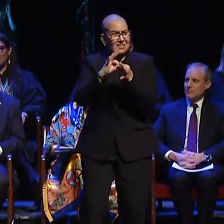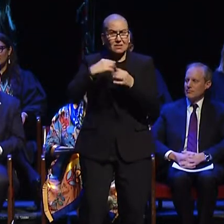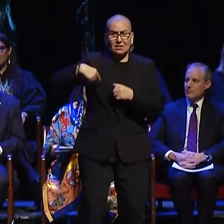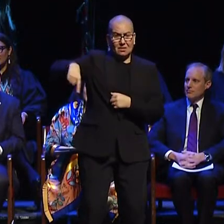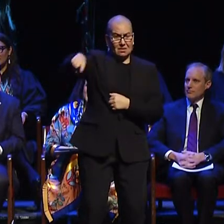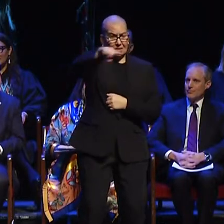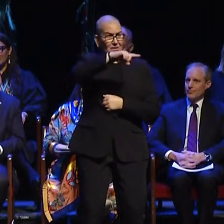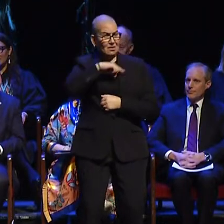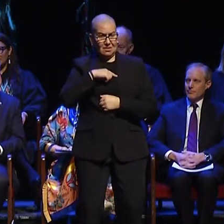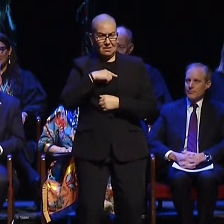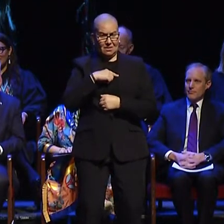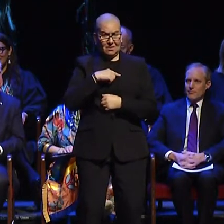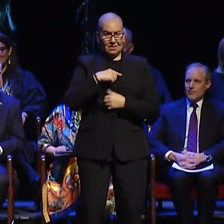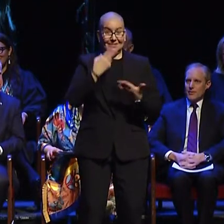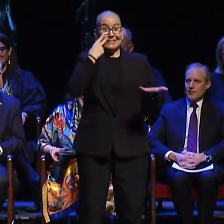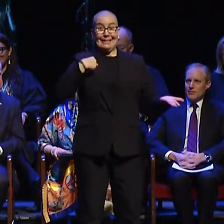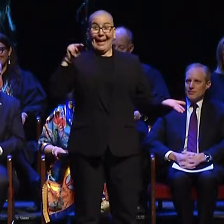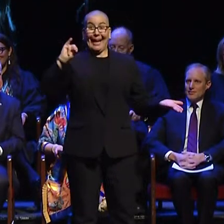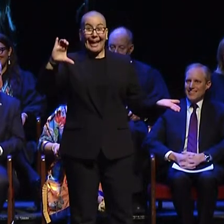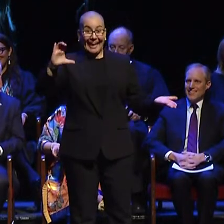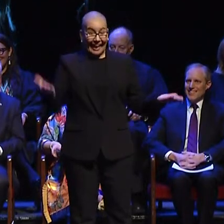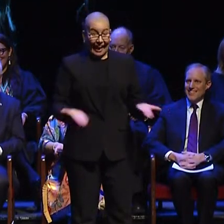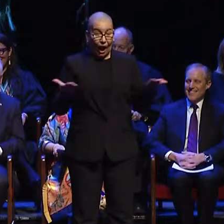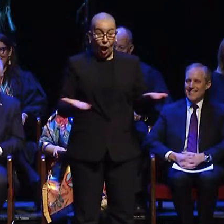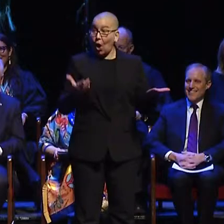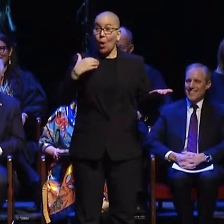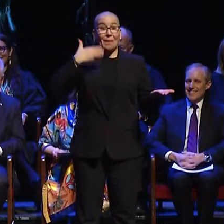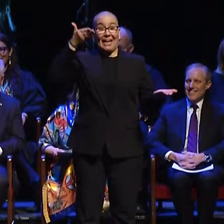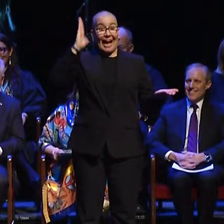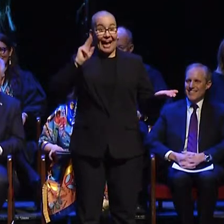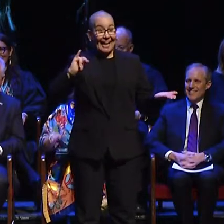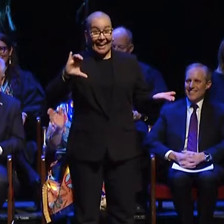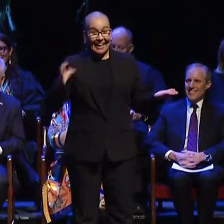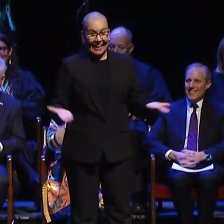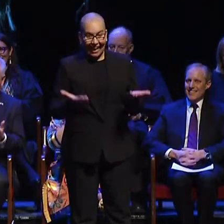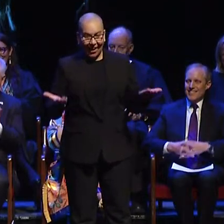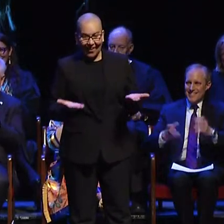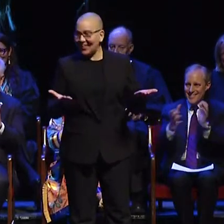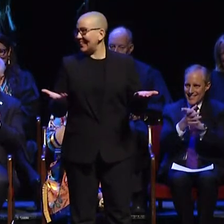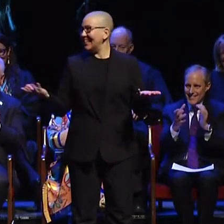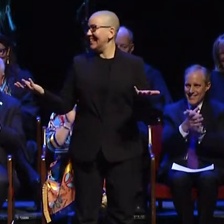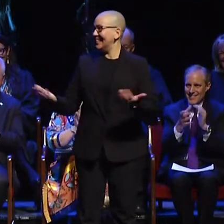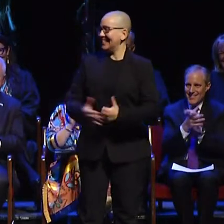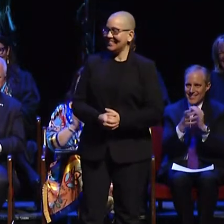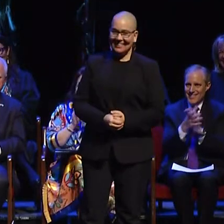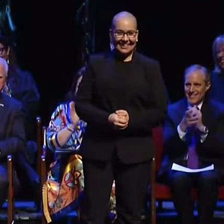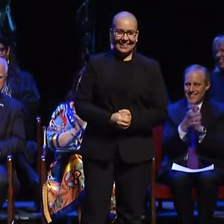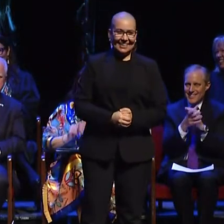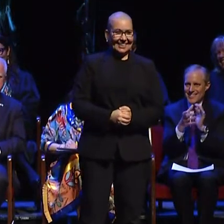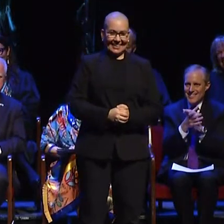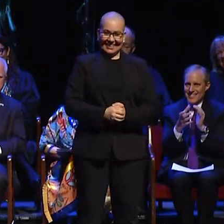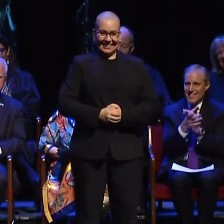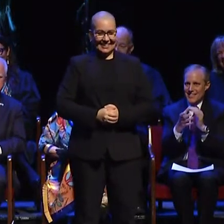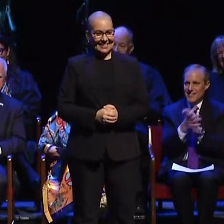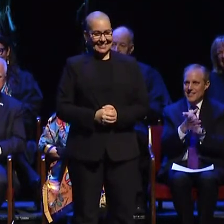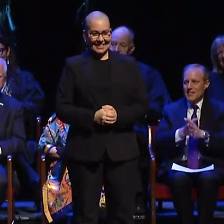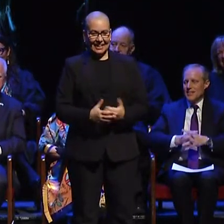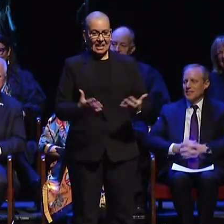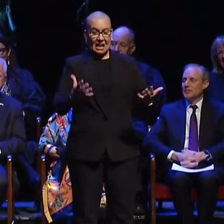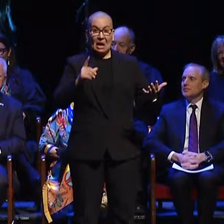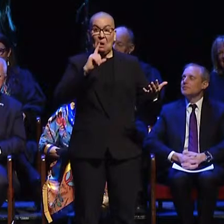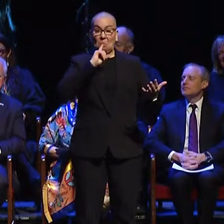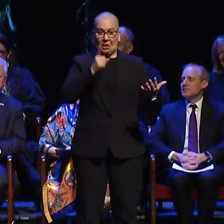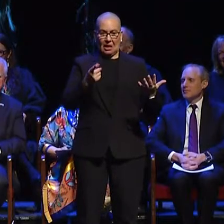Nick is saying what I'm saying. This is so amazing. But I have to follow the